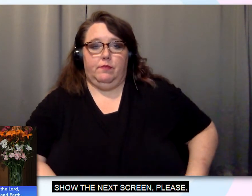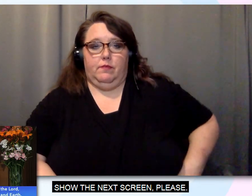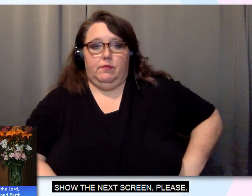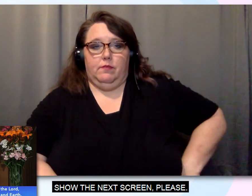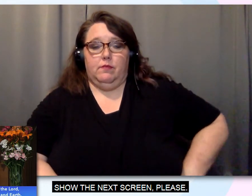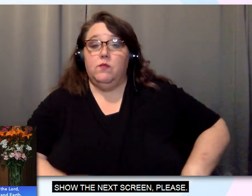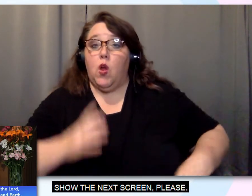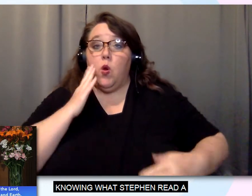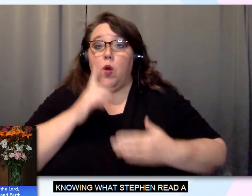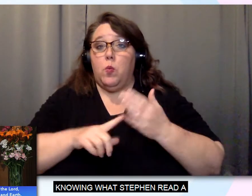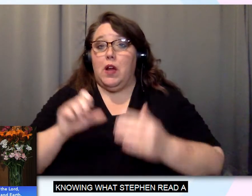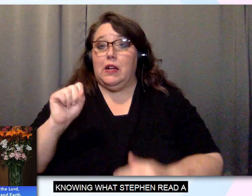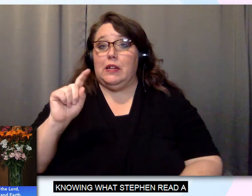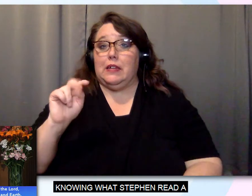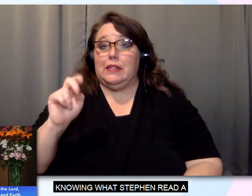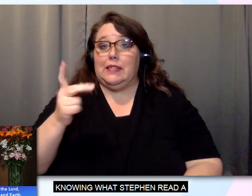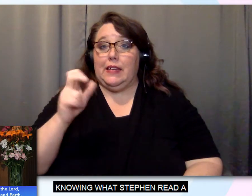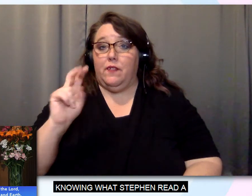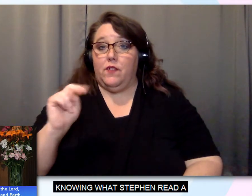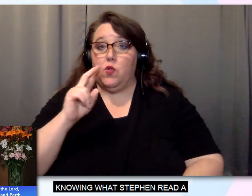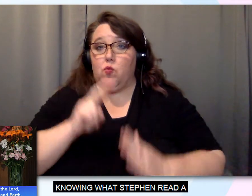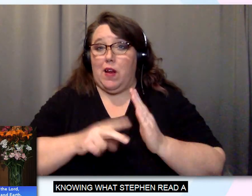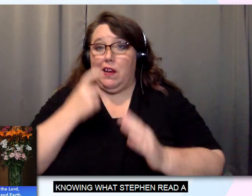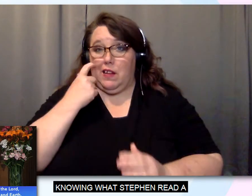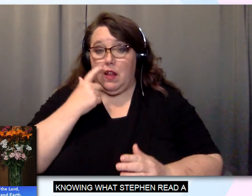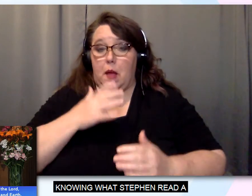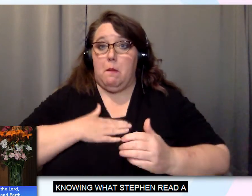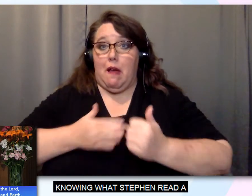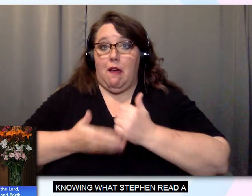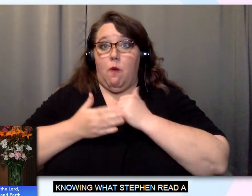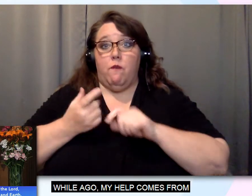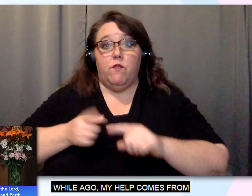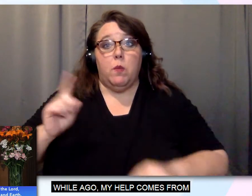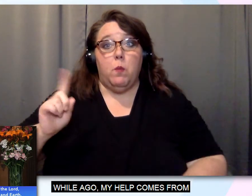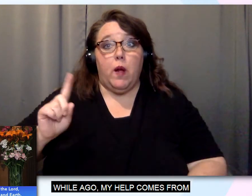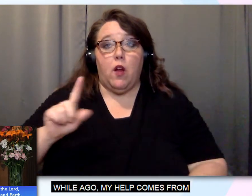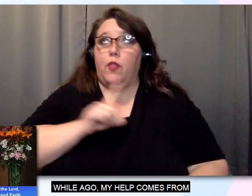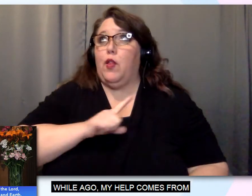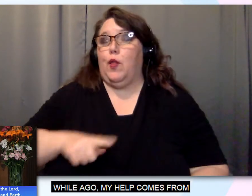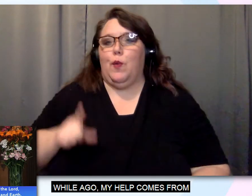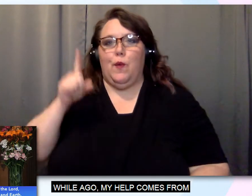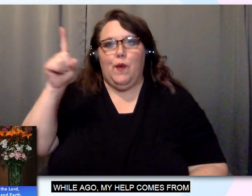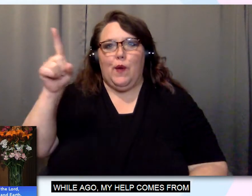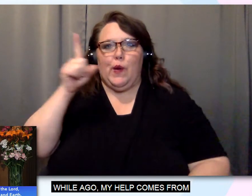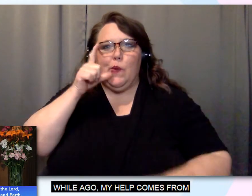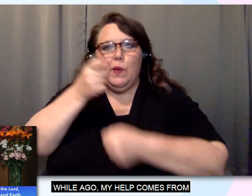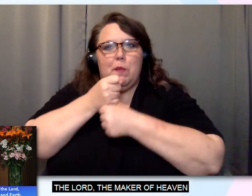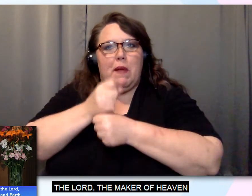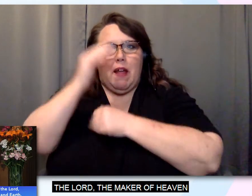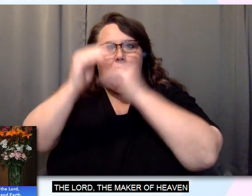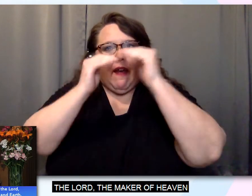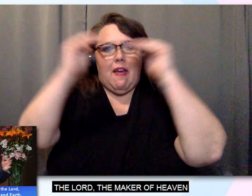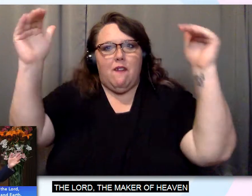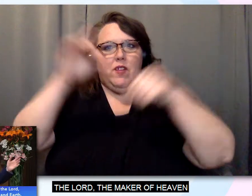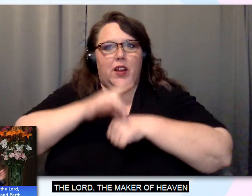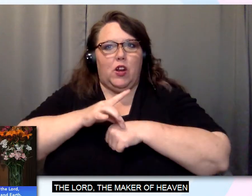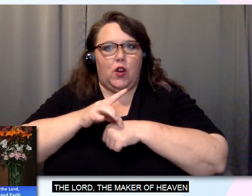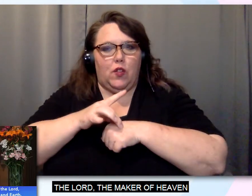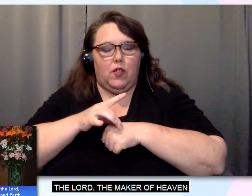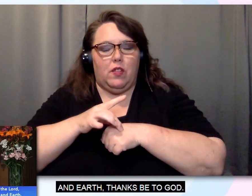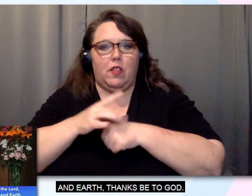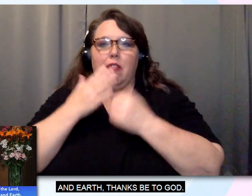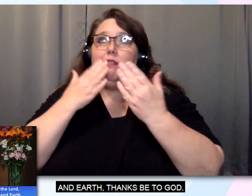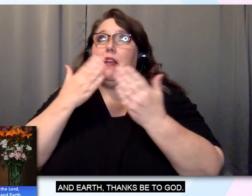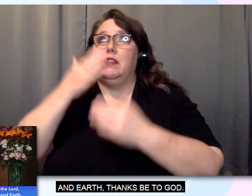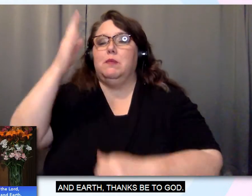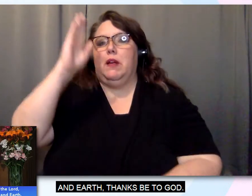Knowing what Stephen read a while ago, my help comes from the Lord, the maker of heaven and